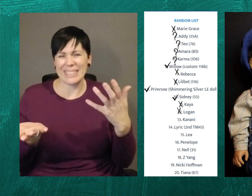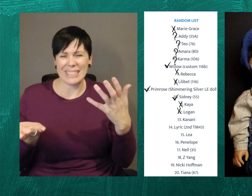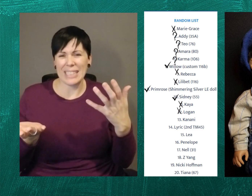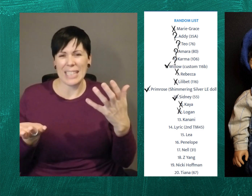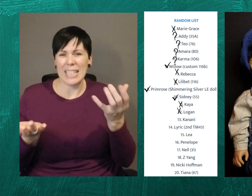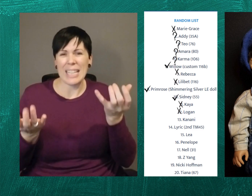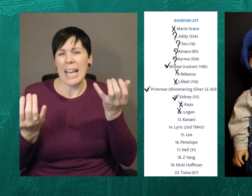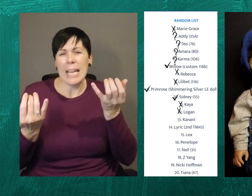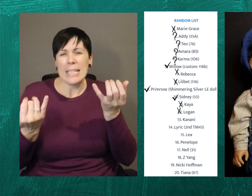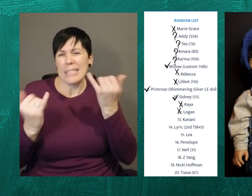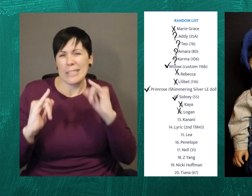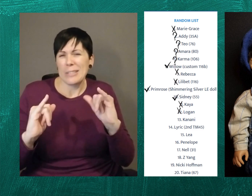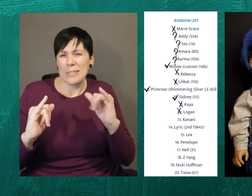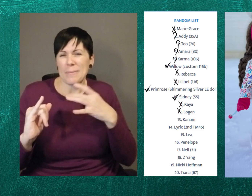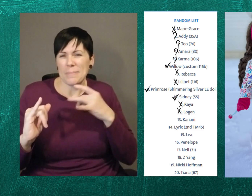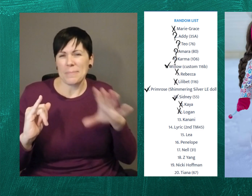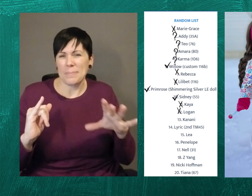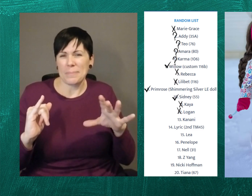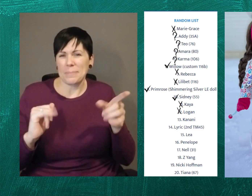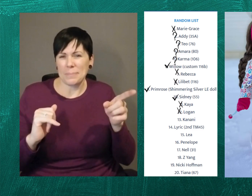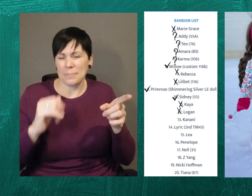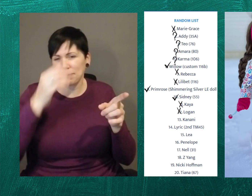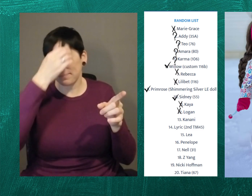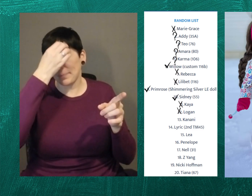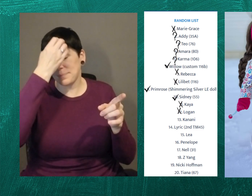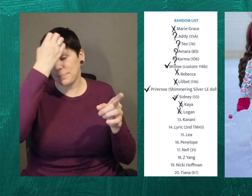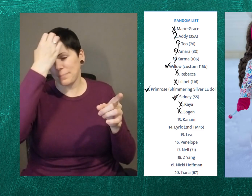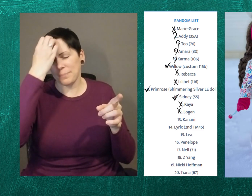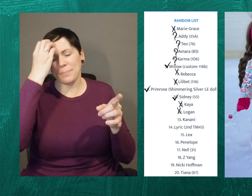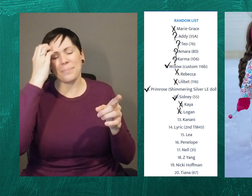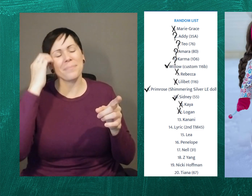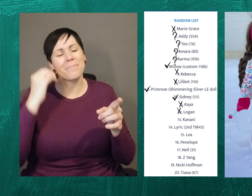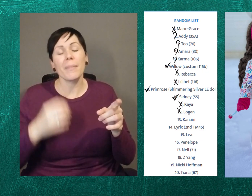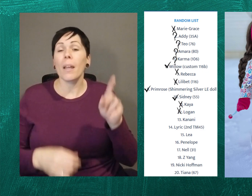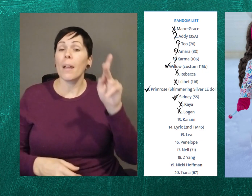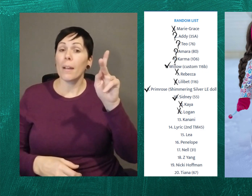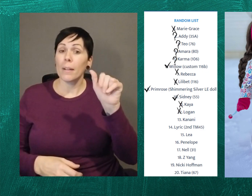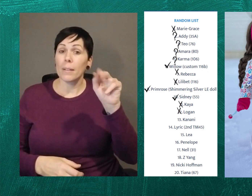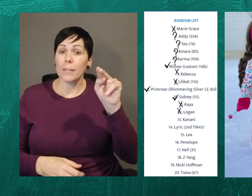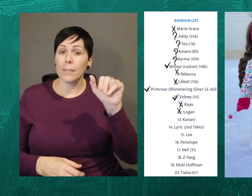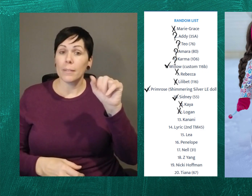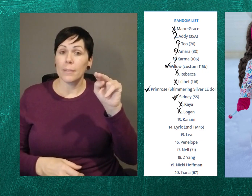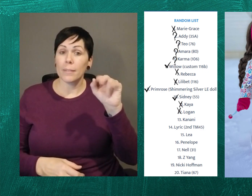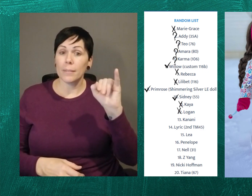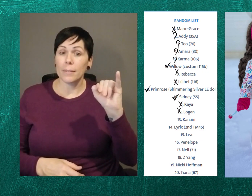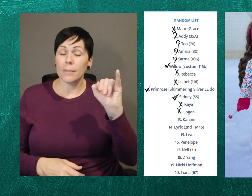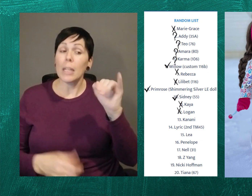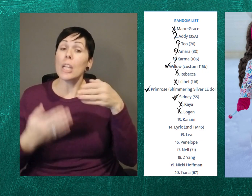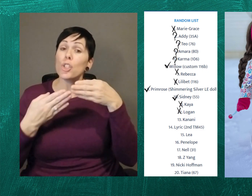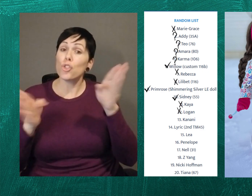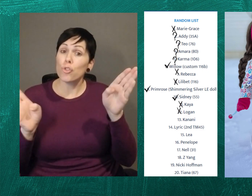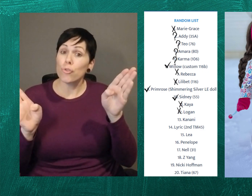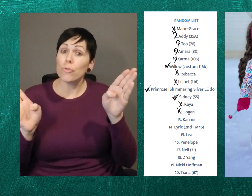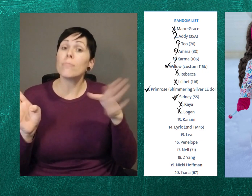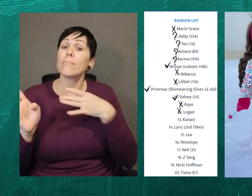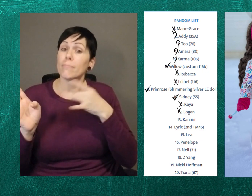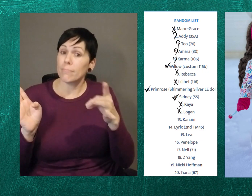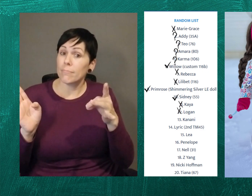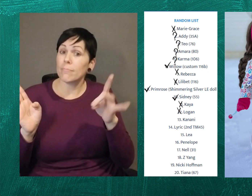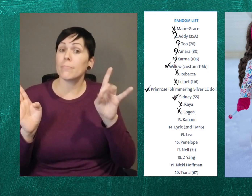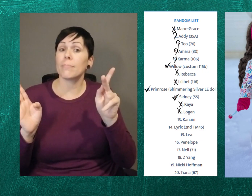favorite. Kanani, I really like Kanani in general. I like my